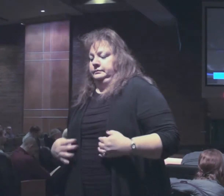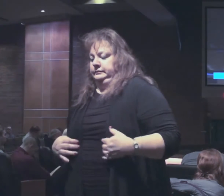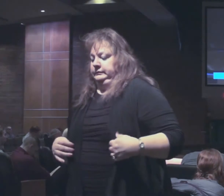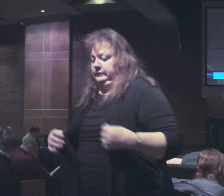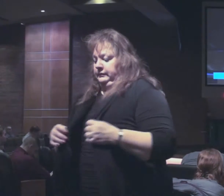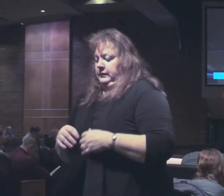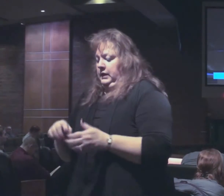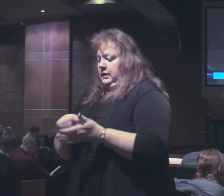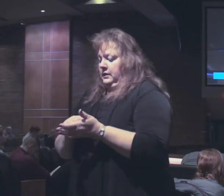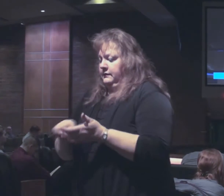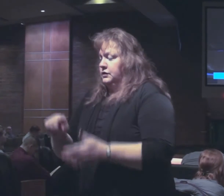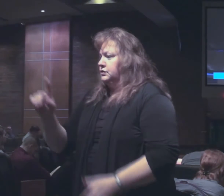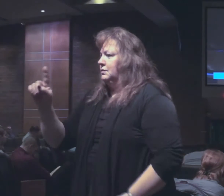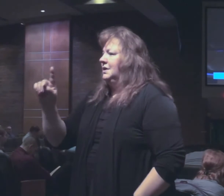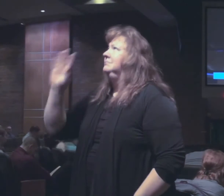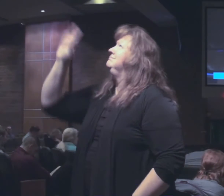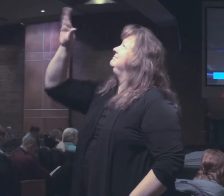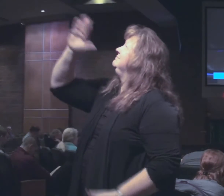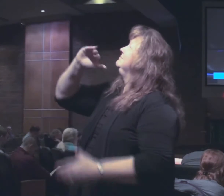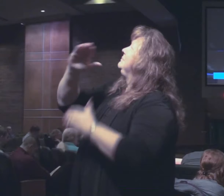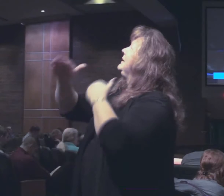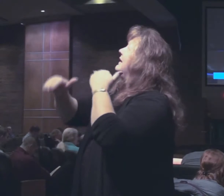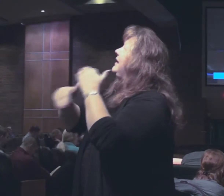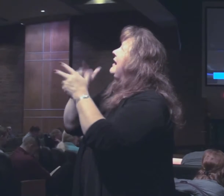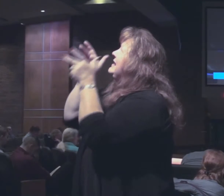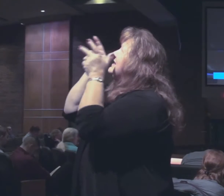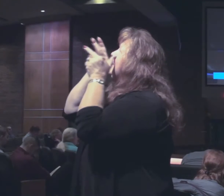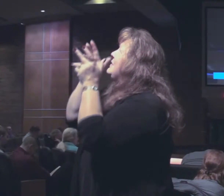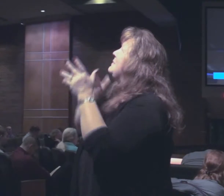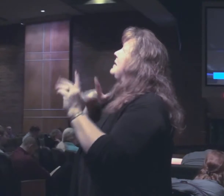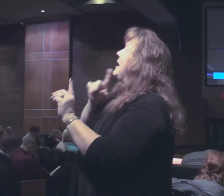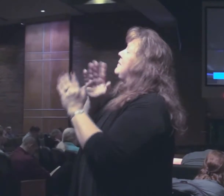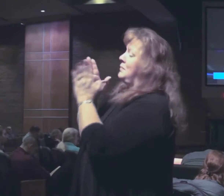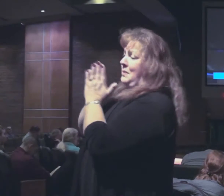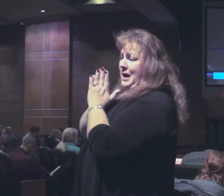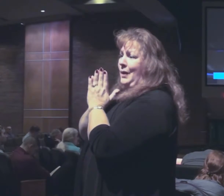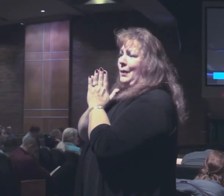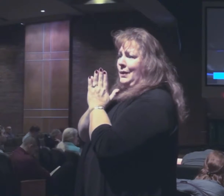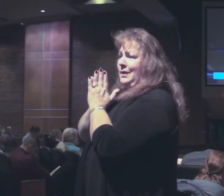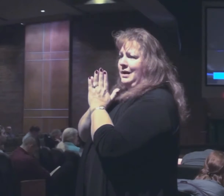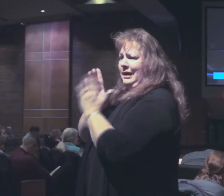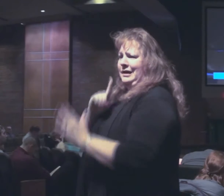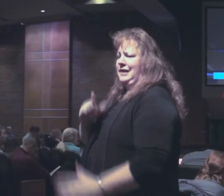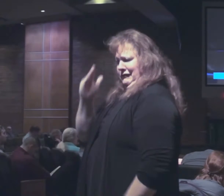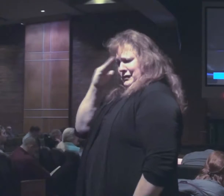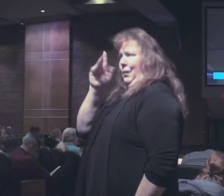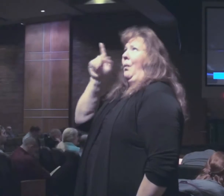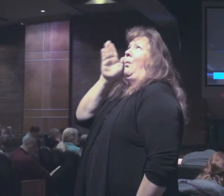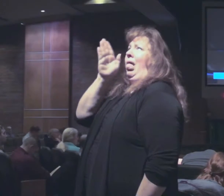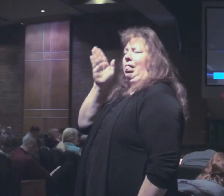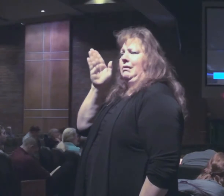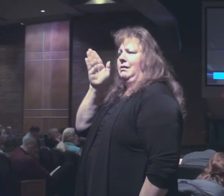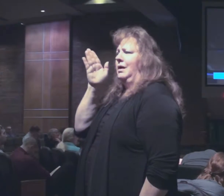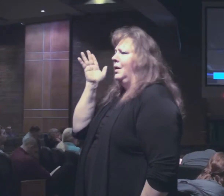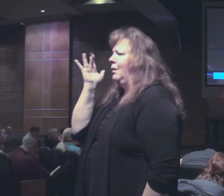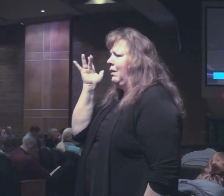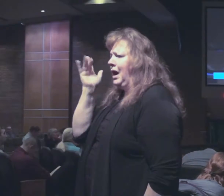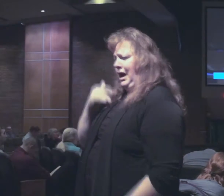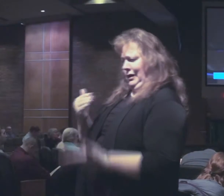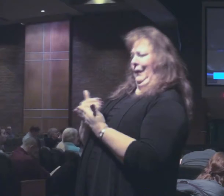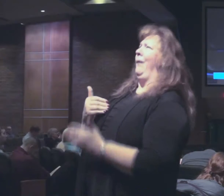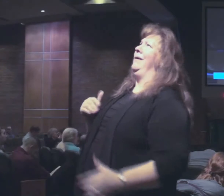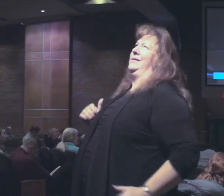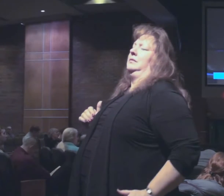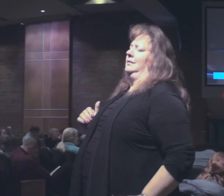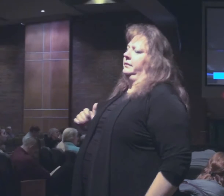We're back at verse 1. Be gracious to me and hear my prayer. And David had confidence He will. Why? Because he's earned it?